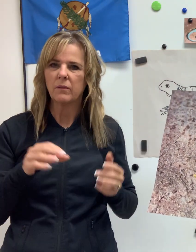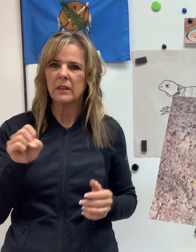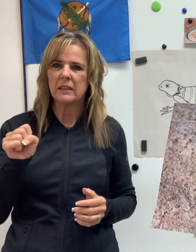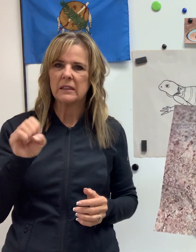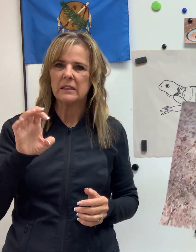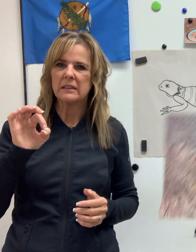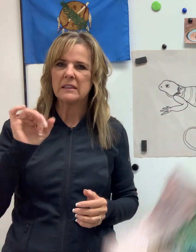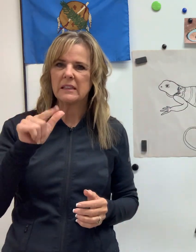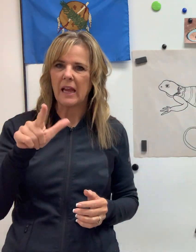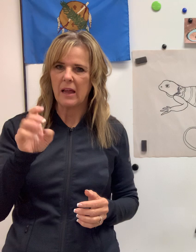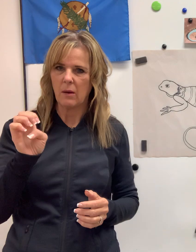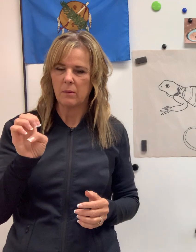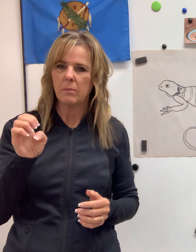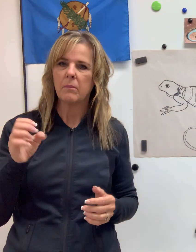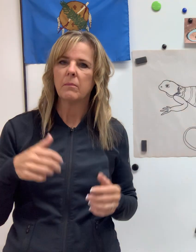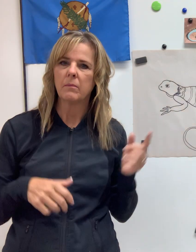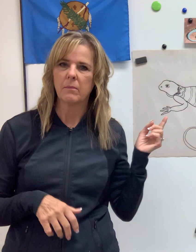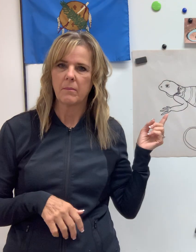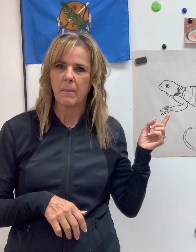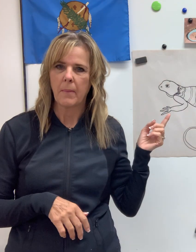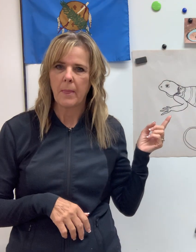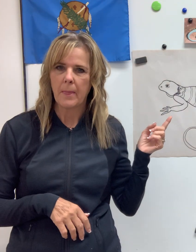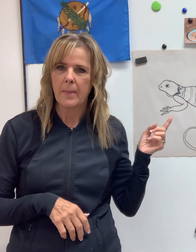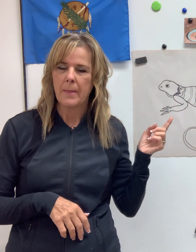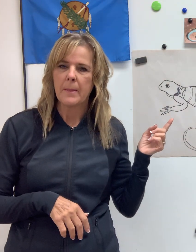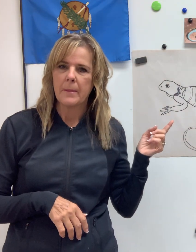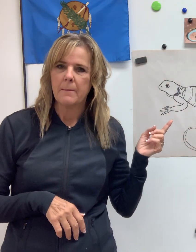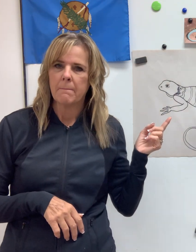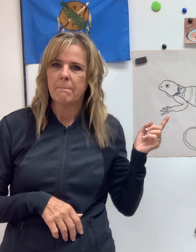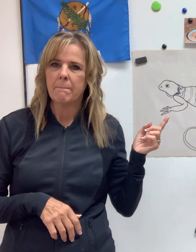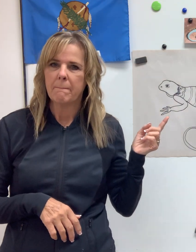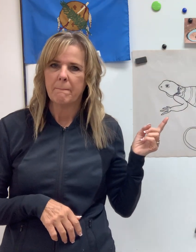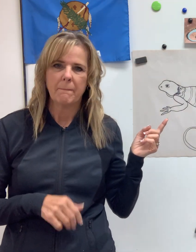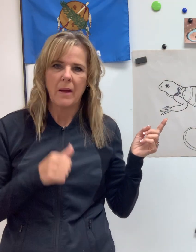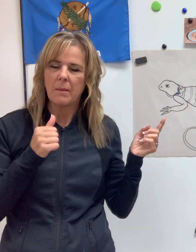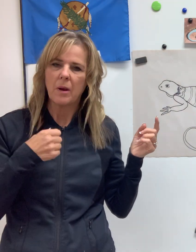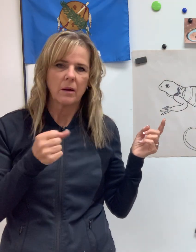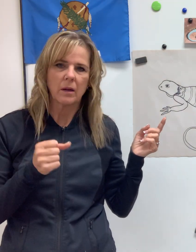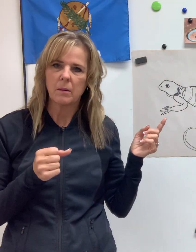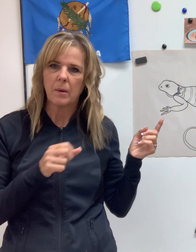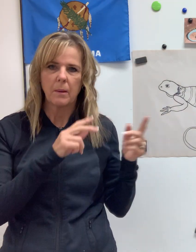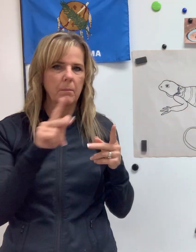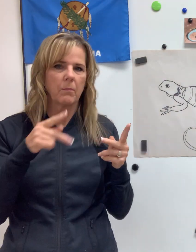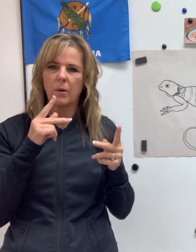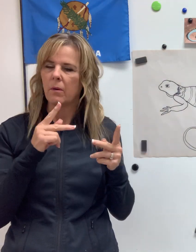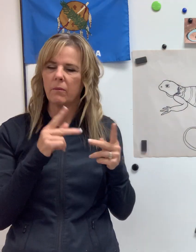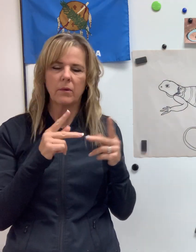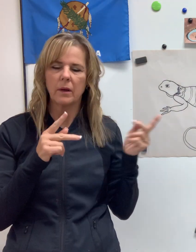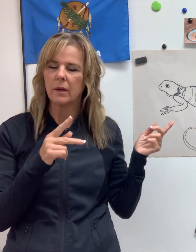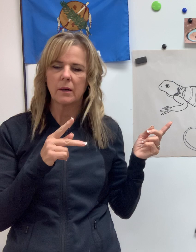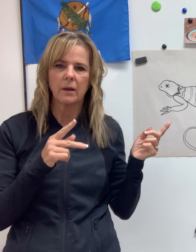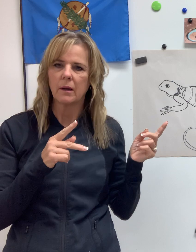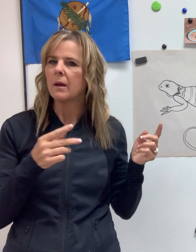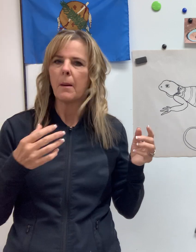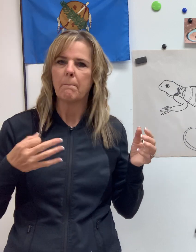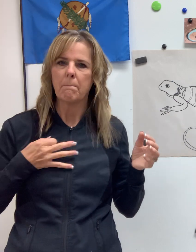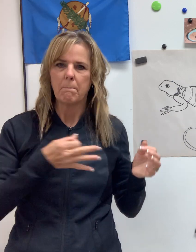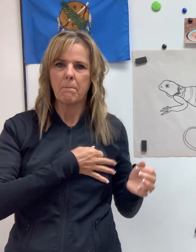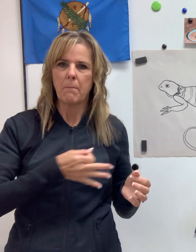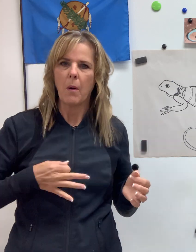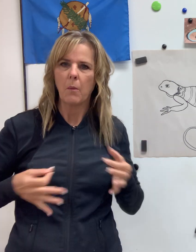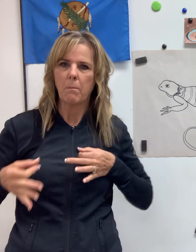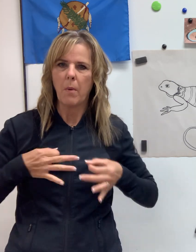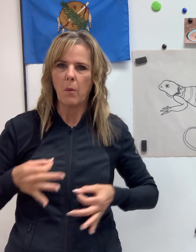pattern. So you could come on here, and I am definitely not gonna make just perfectly perfect polka dots like